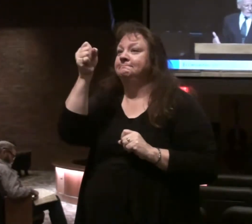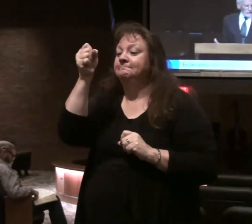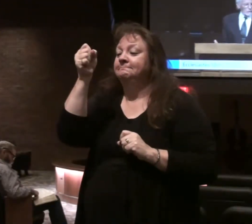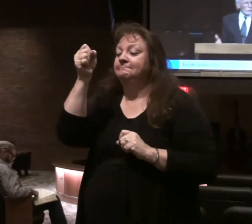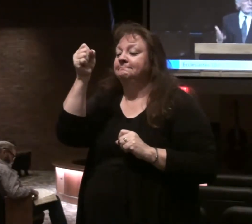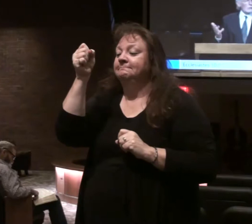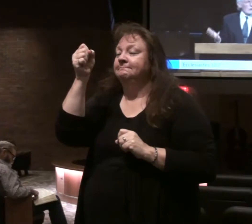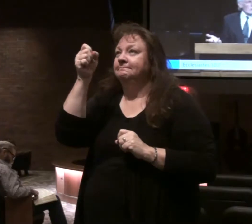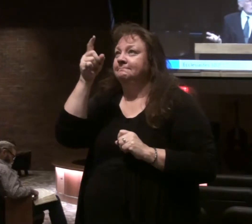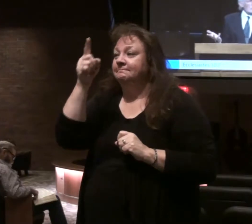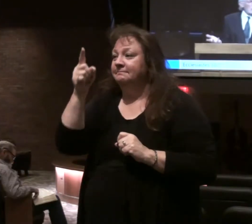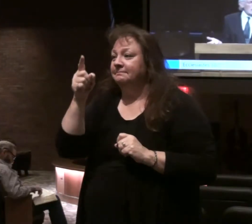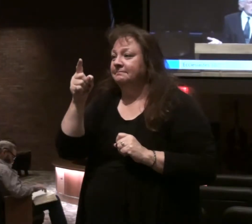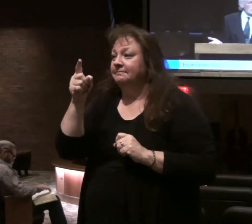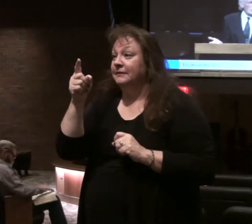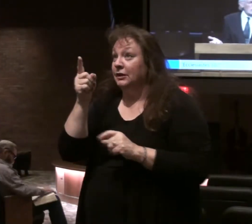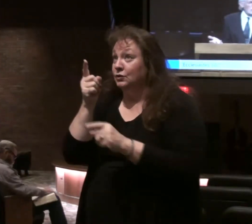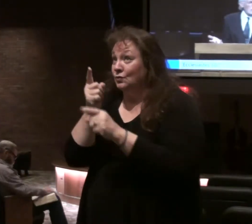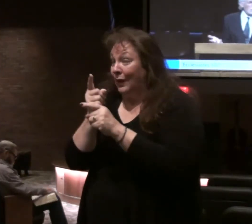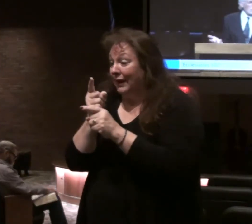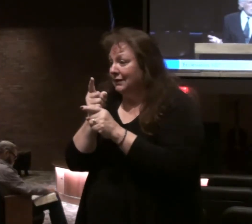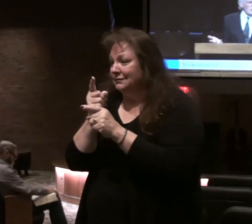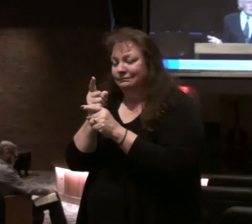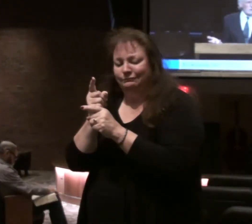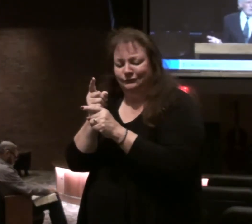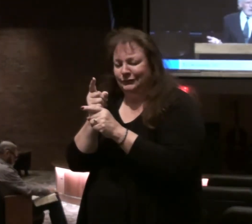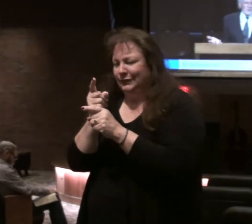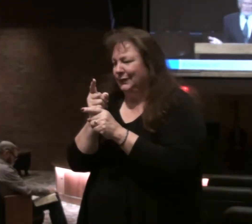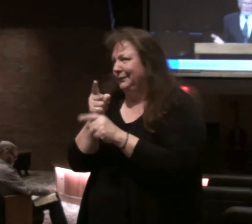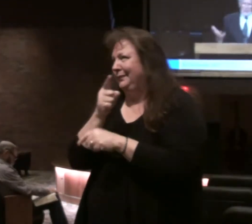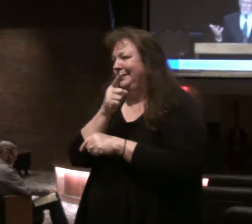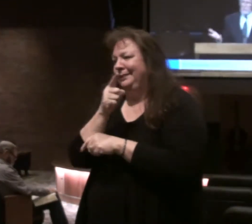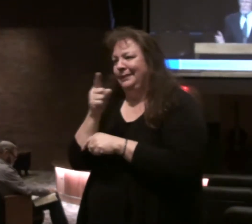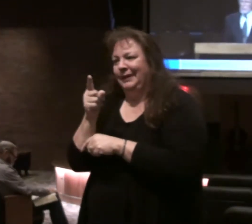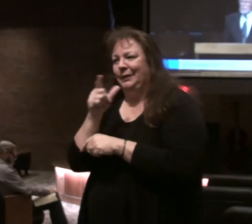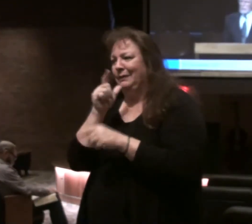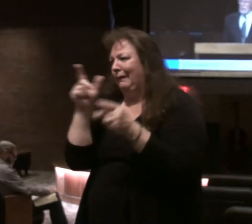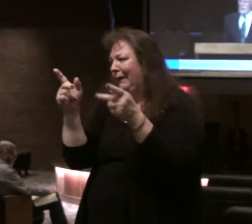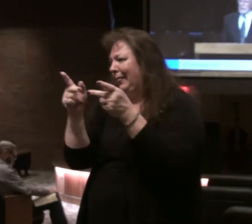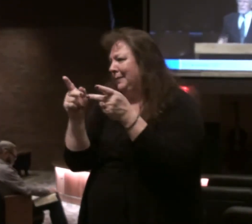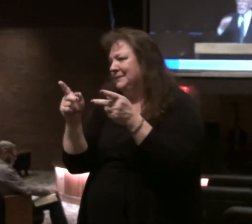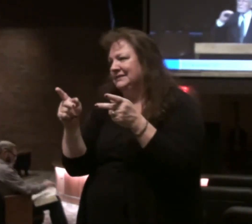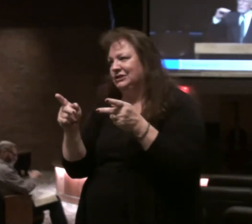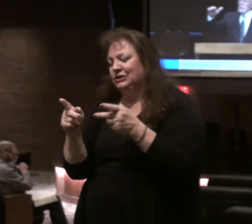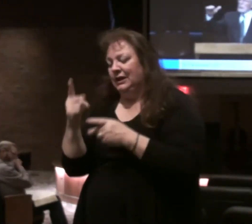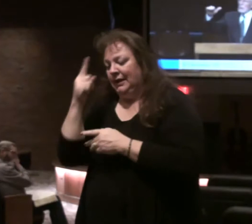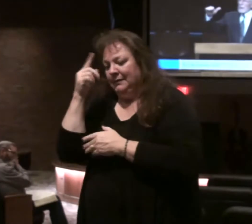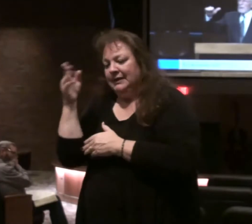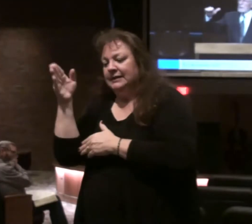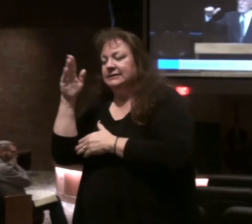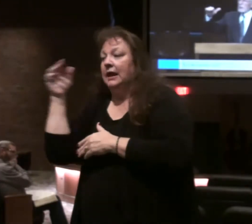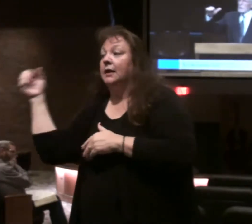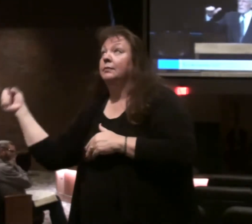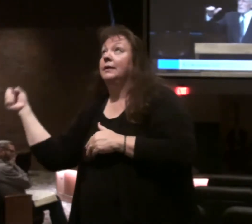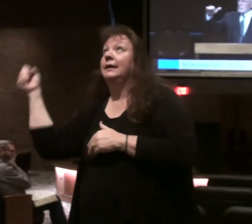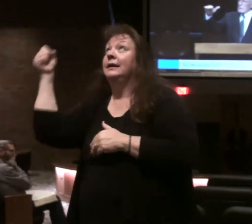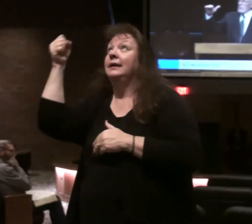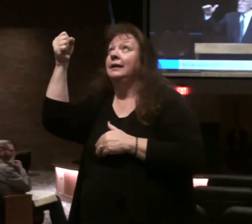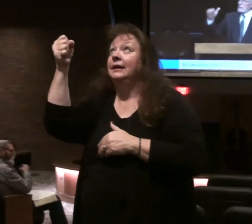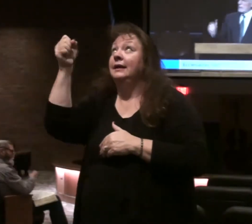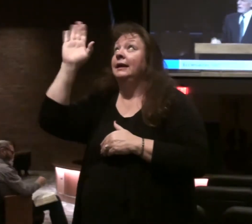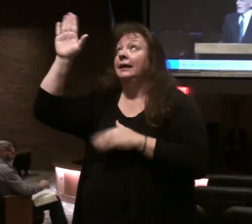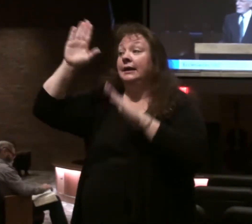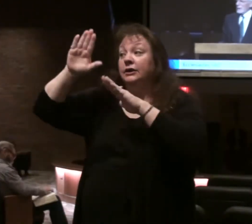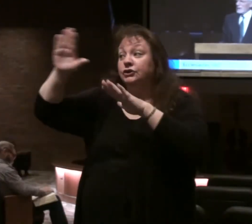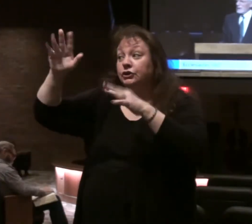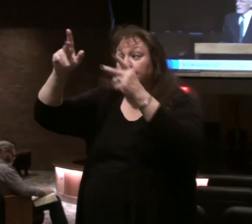mean everything the ruler does is just. They are not in positions because God puts only His children in